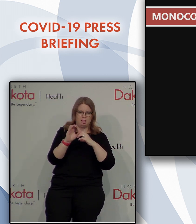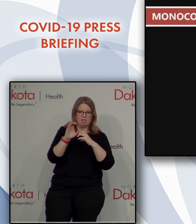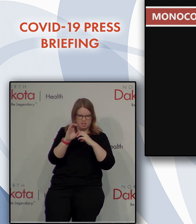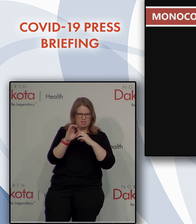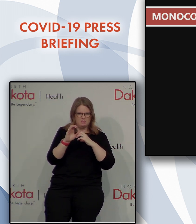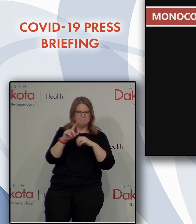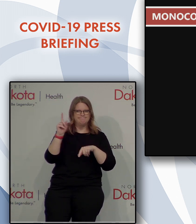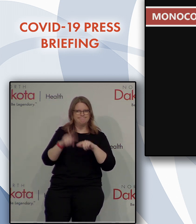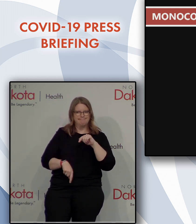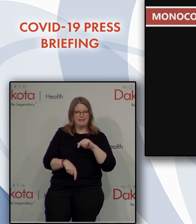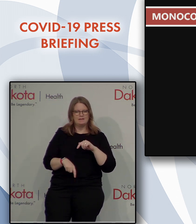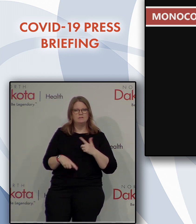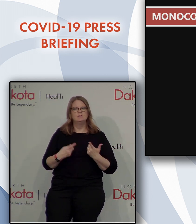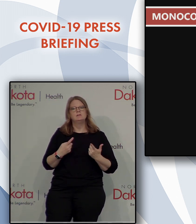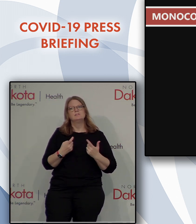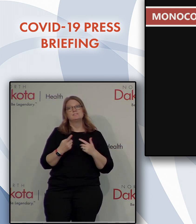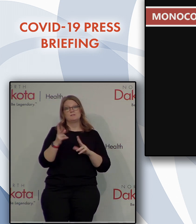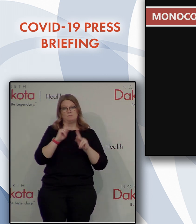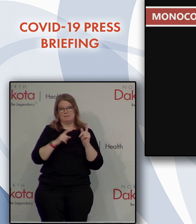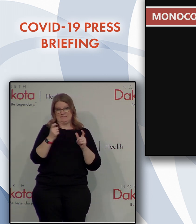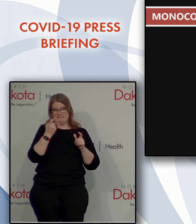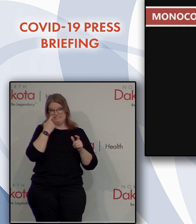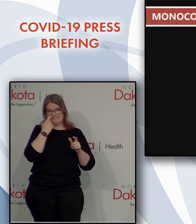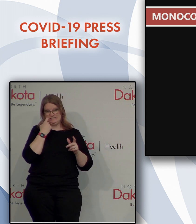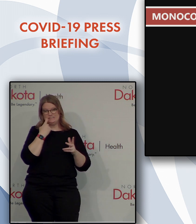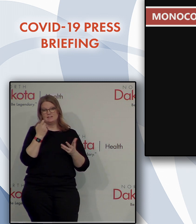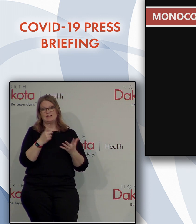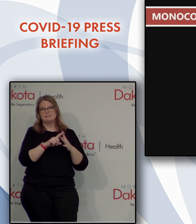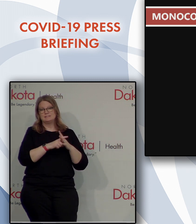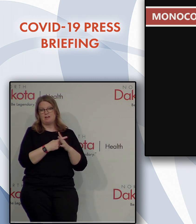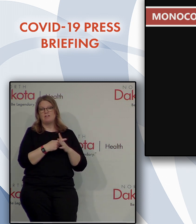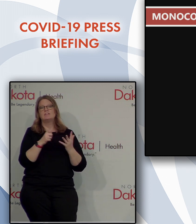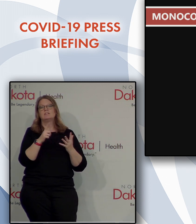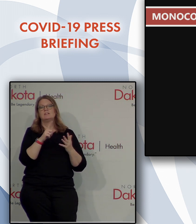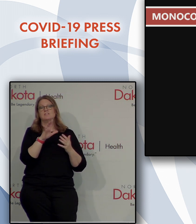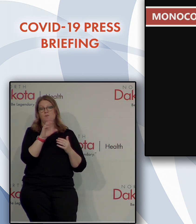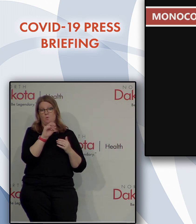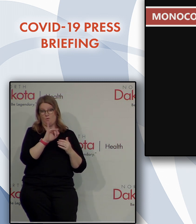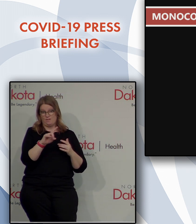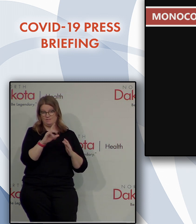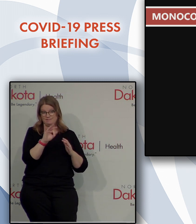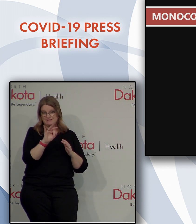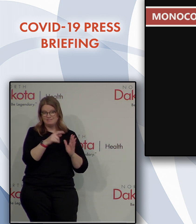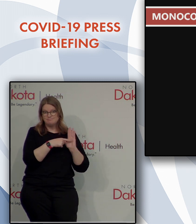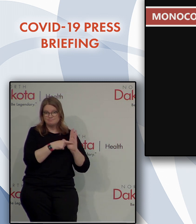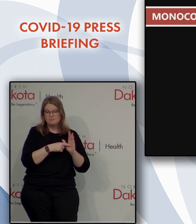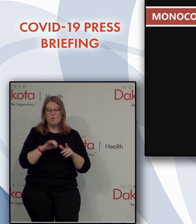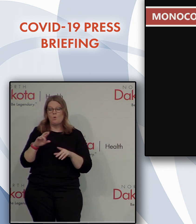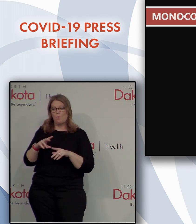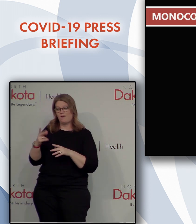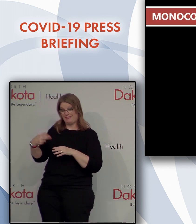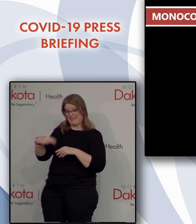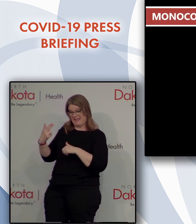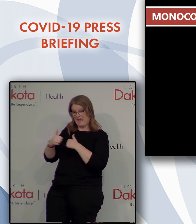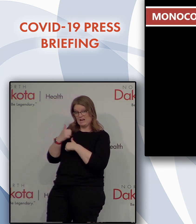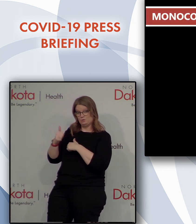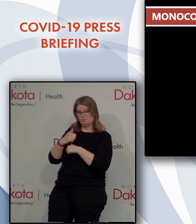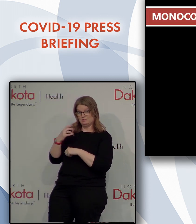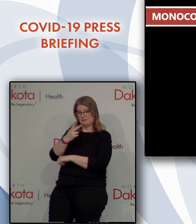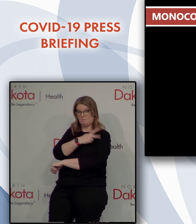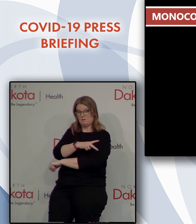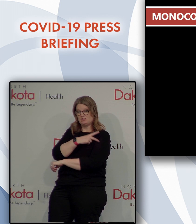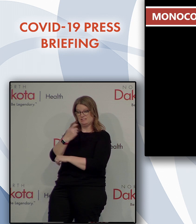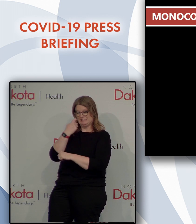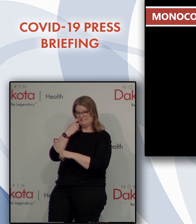developed symptoms of COVID-19 and or for those high-risk patients who tested positive and have not yet developed